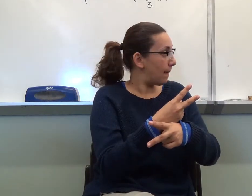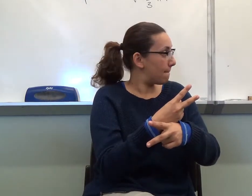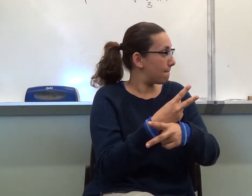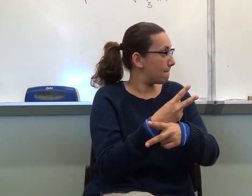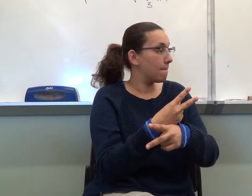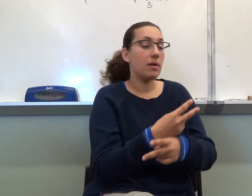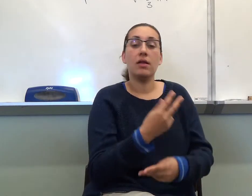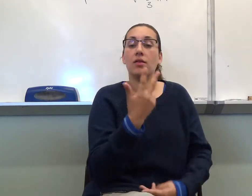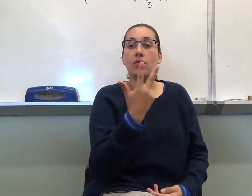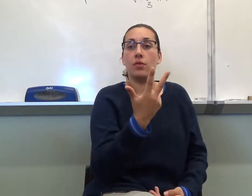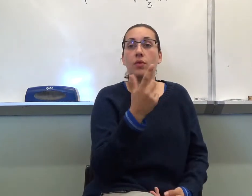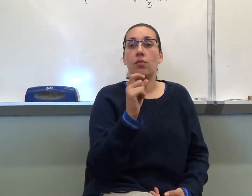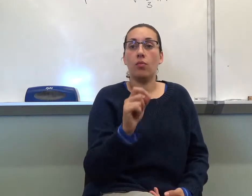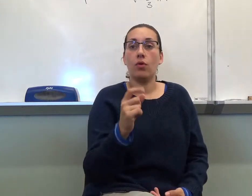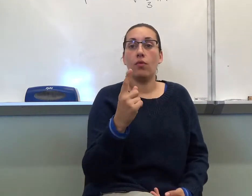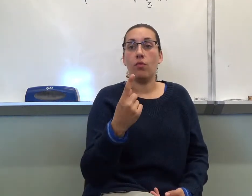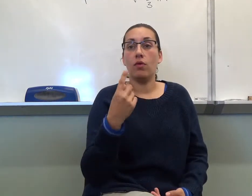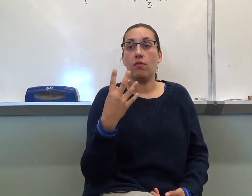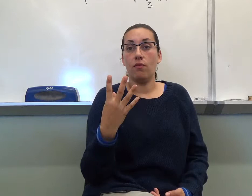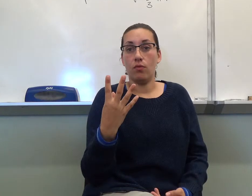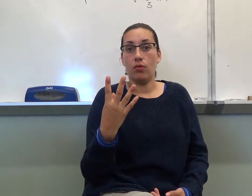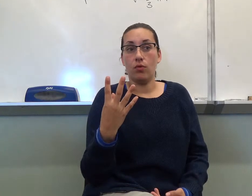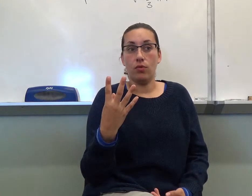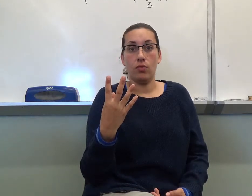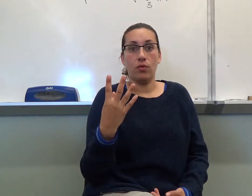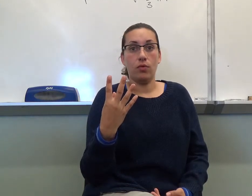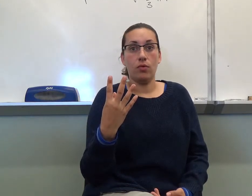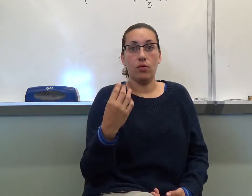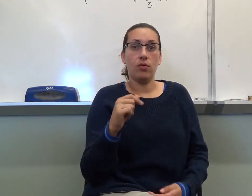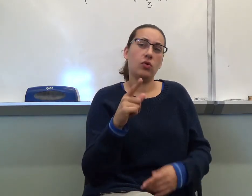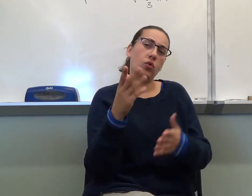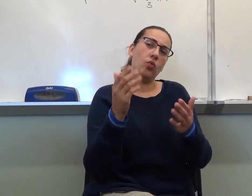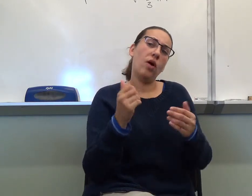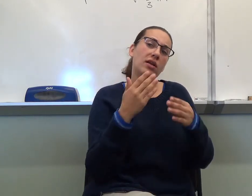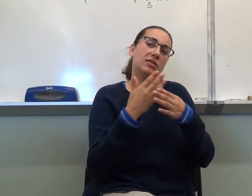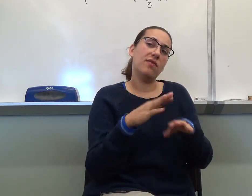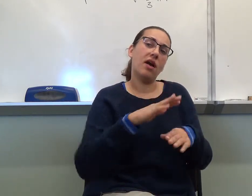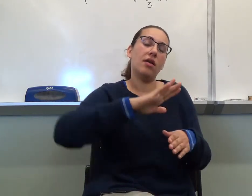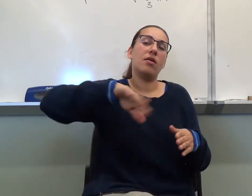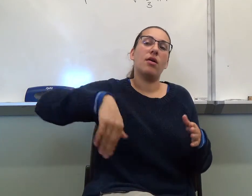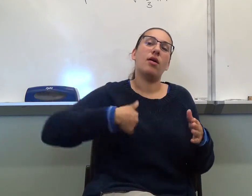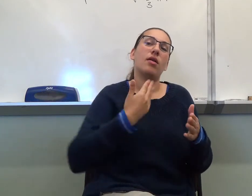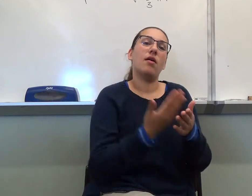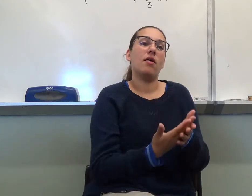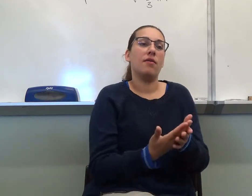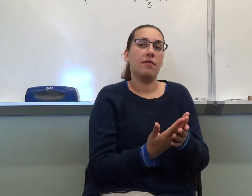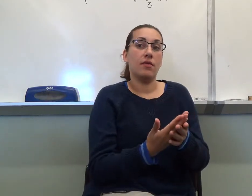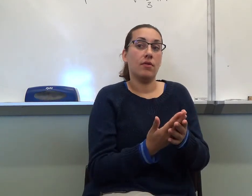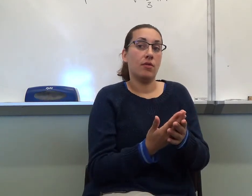3.14. Now, you want to divide the entire thing by 3.